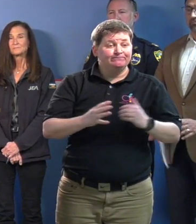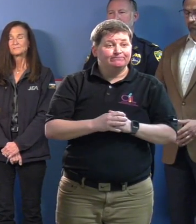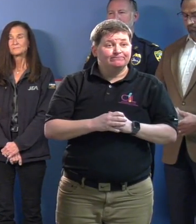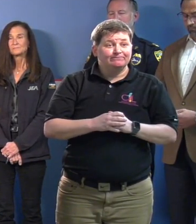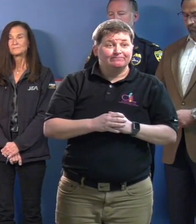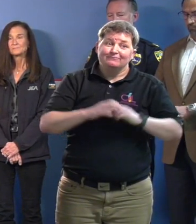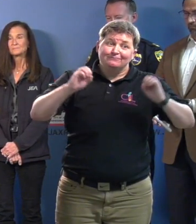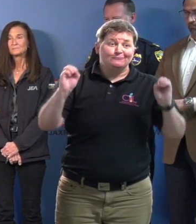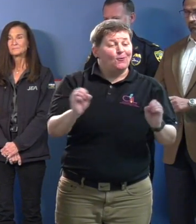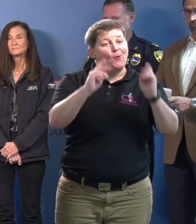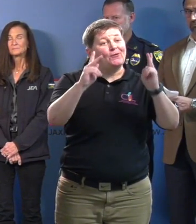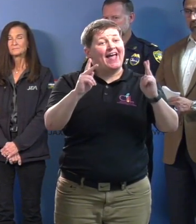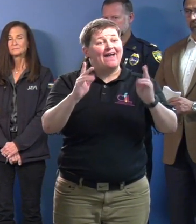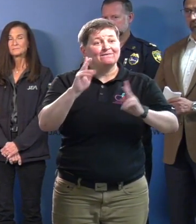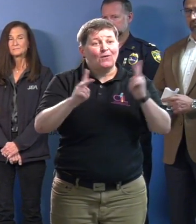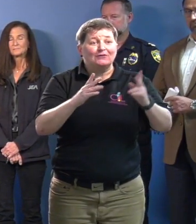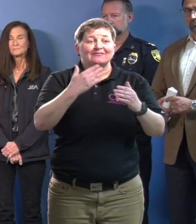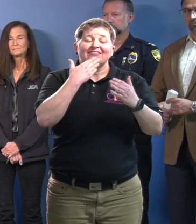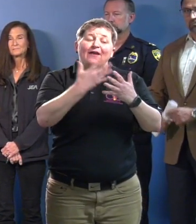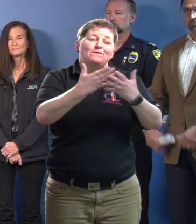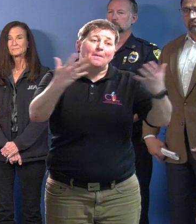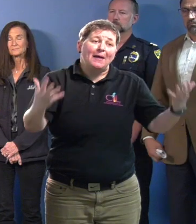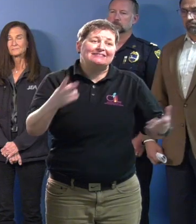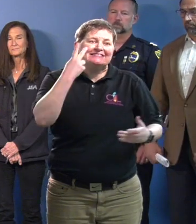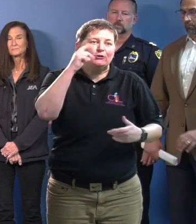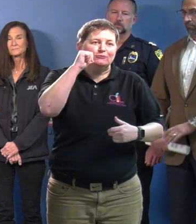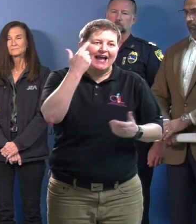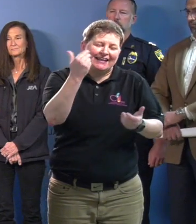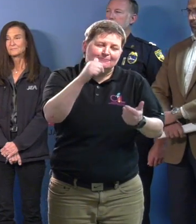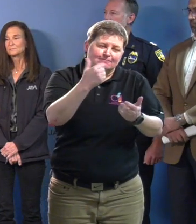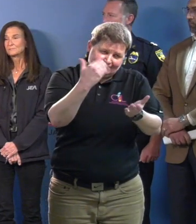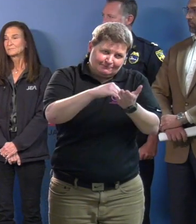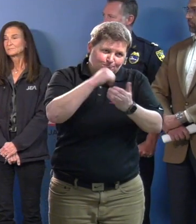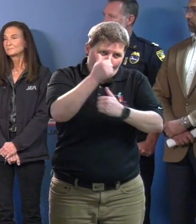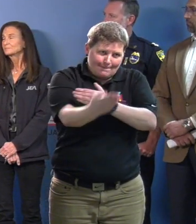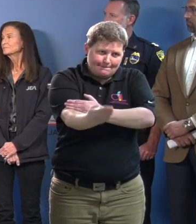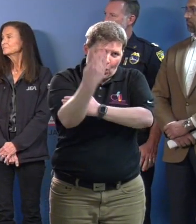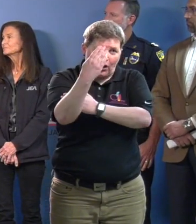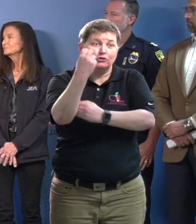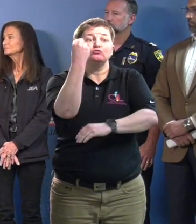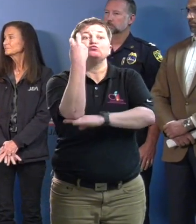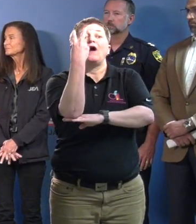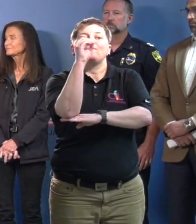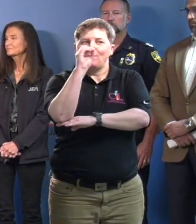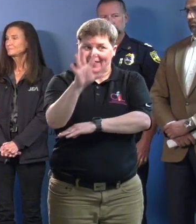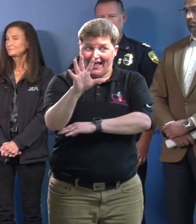Okay, folks, thanks very much. We will see you again tomorrow morning at 12:05. Okay, see you then.